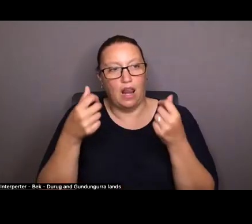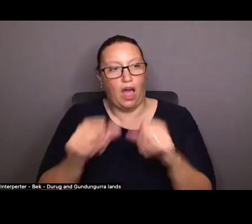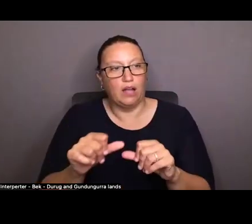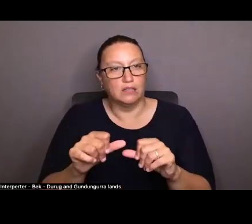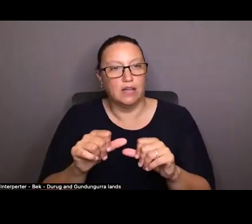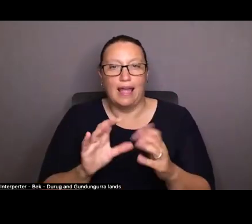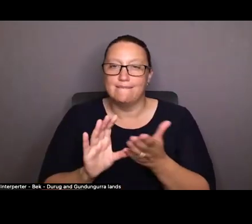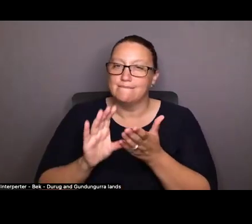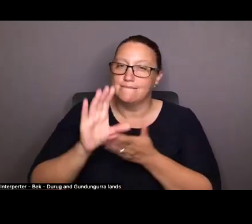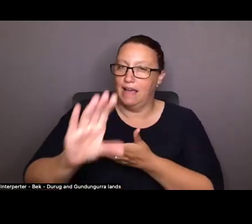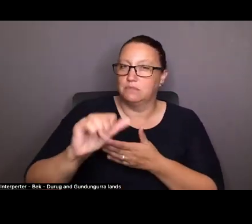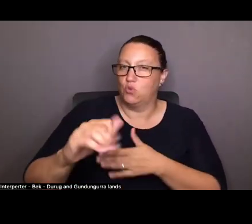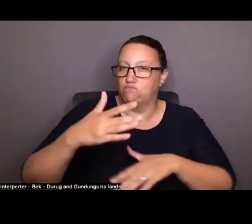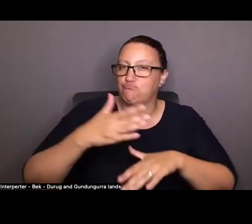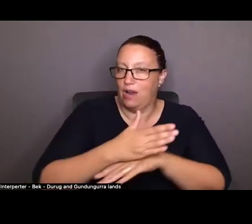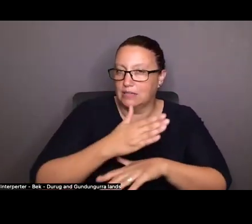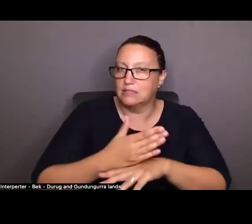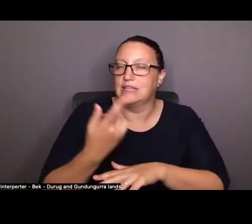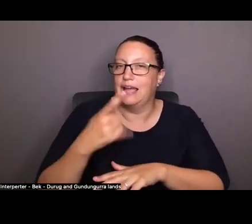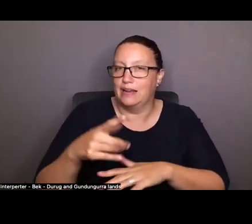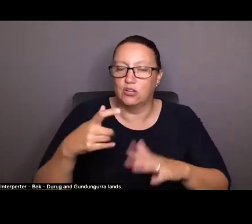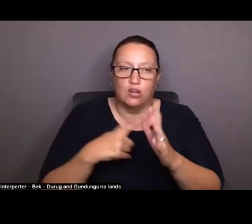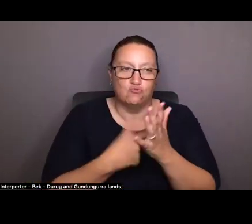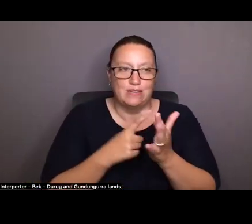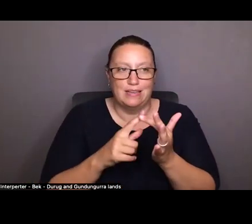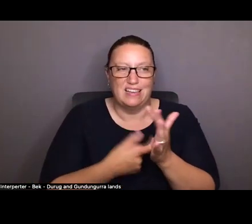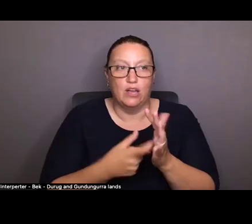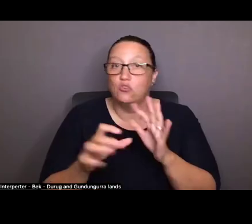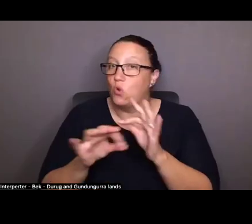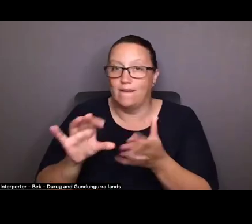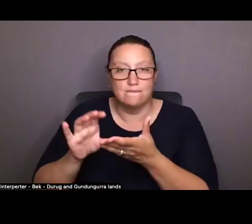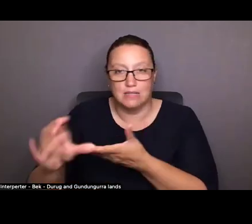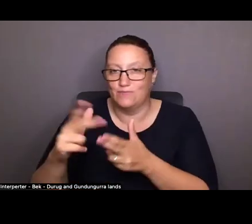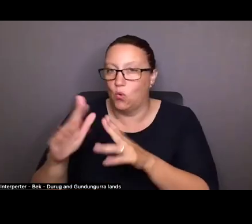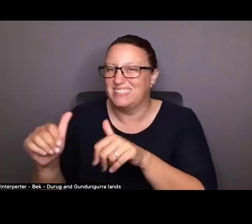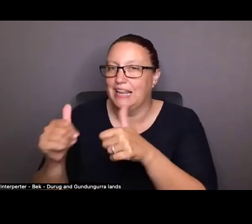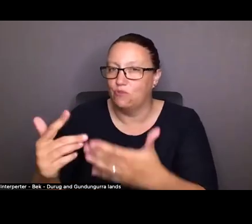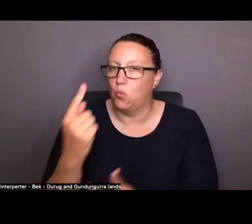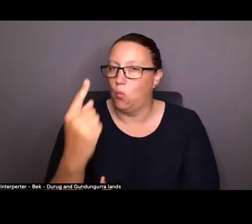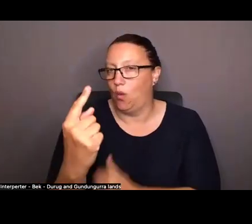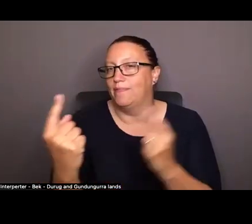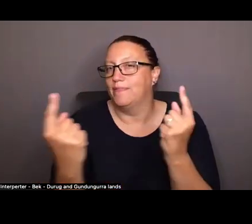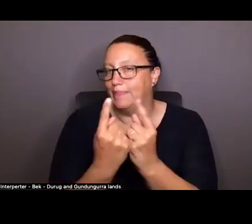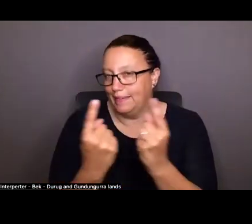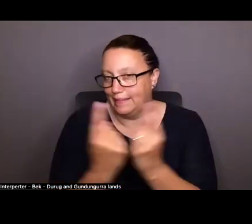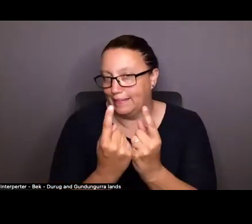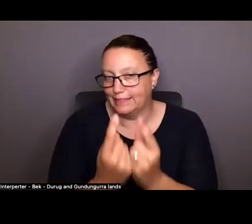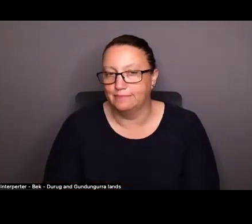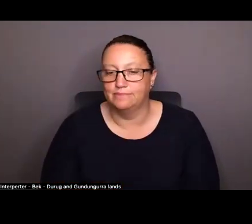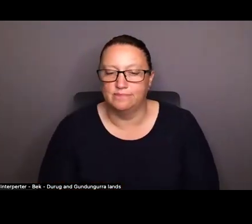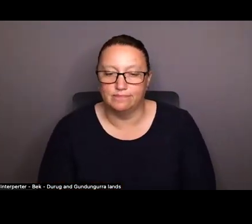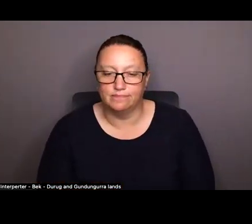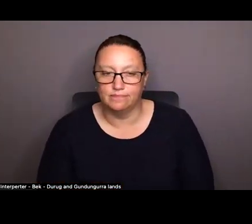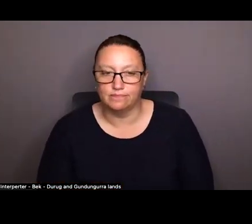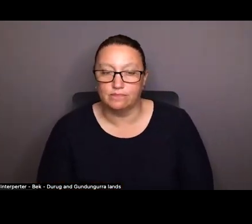and career, not in the investment in the delivery of something. Yes, perfect. Like the delivery of new work. New work,